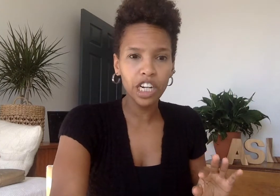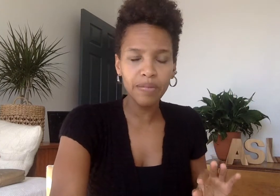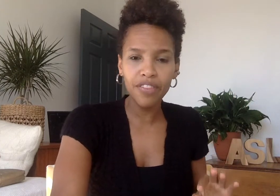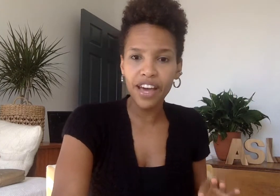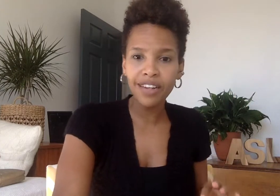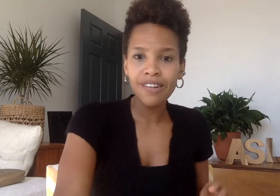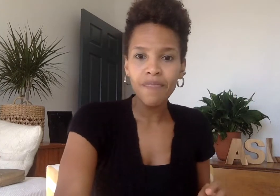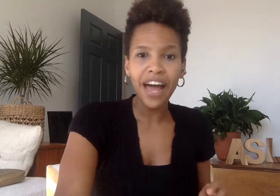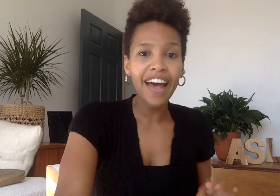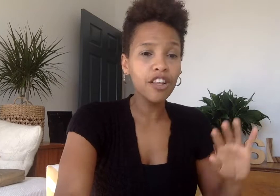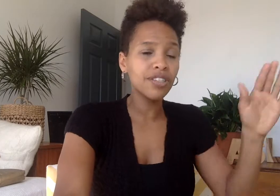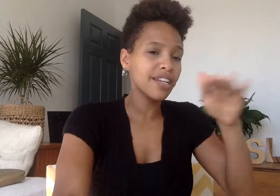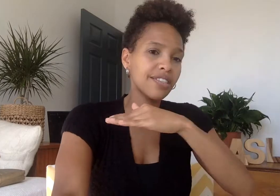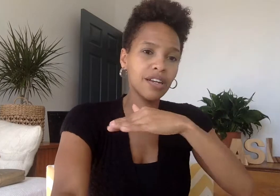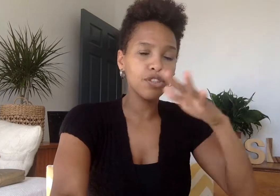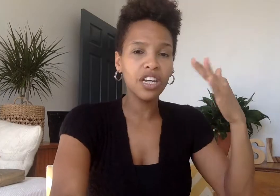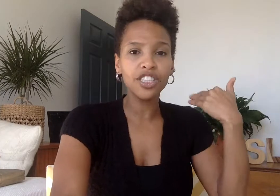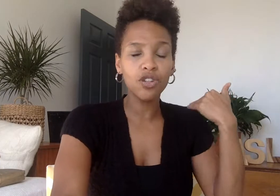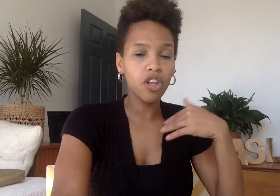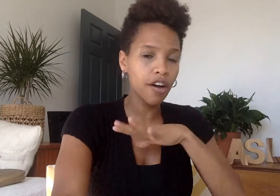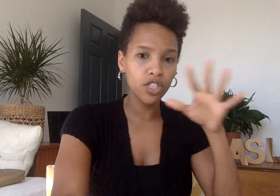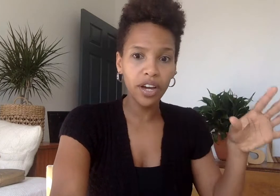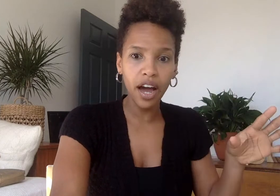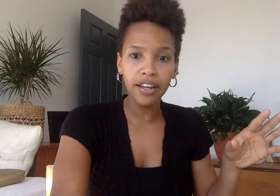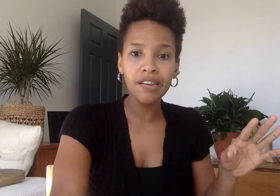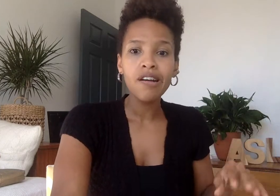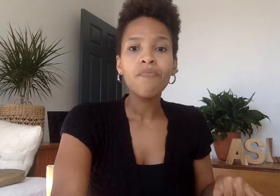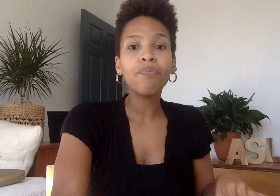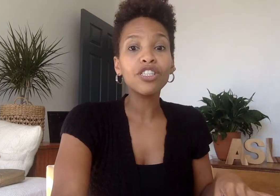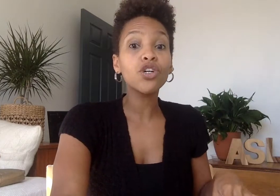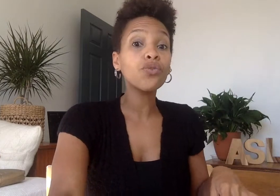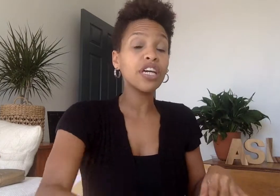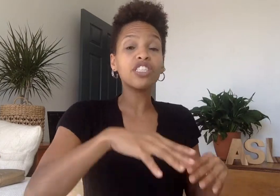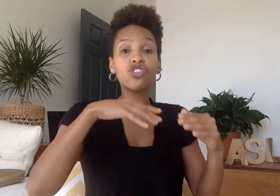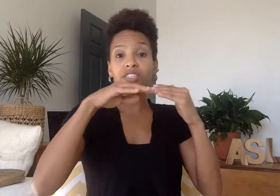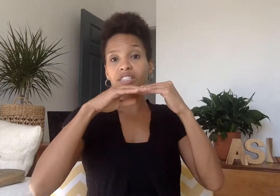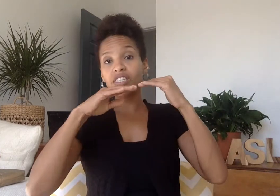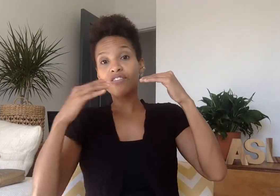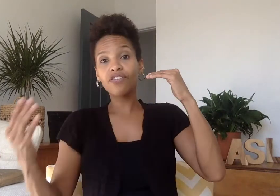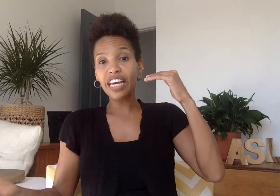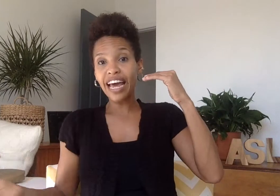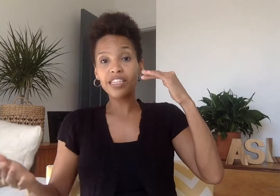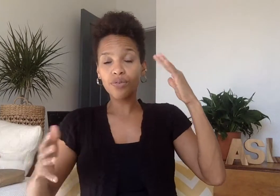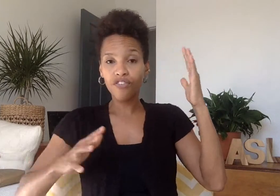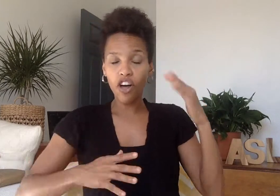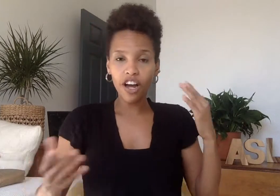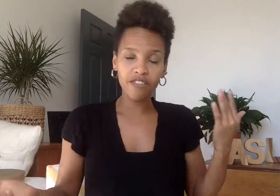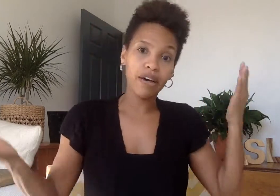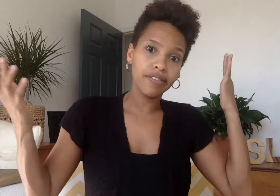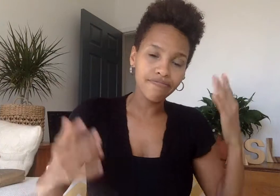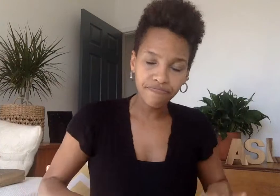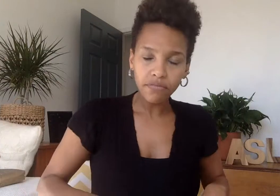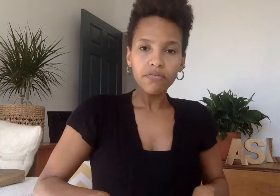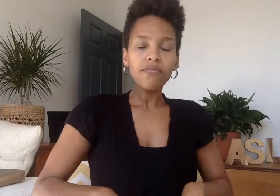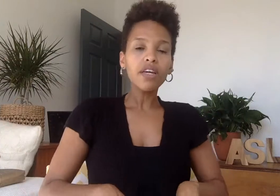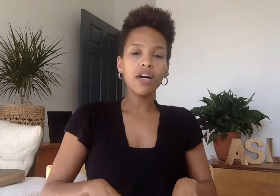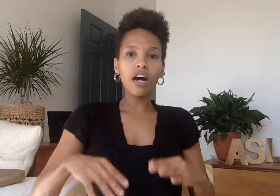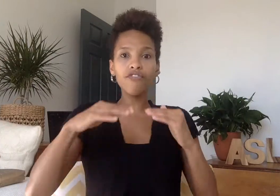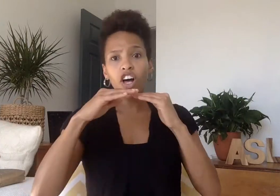about that. I had another sentence and it got too long, and so I cut it. But so it's just it ends with falling off the mountain. Falling off the